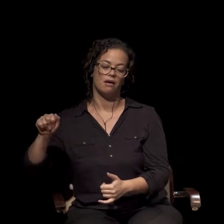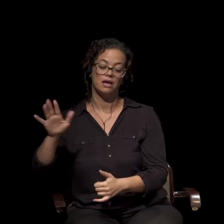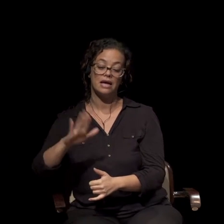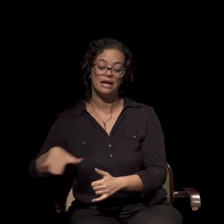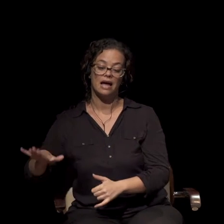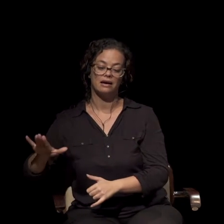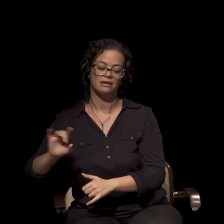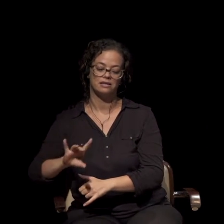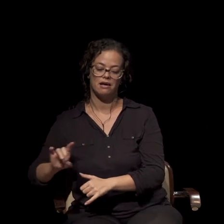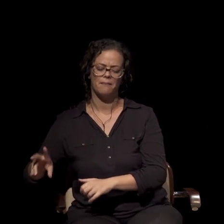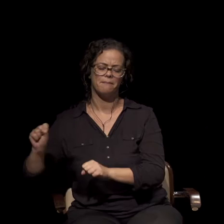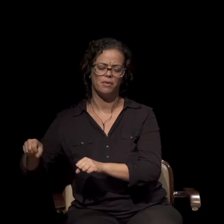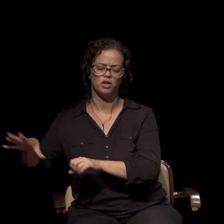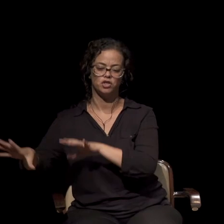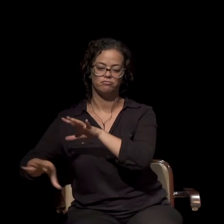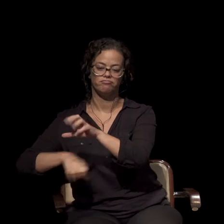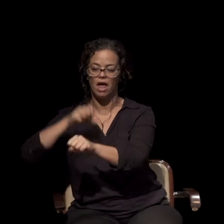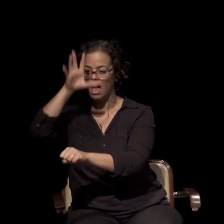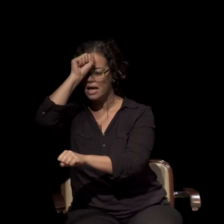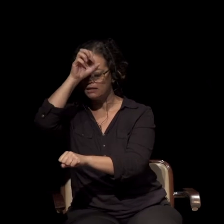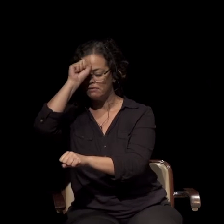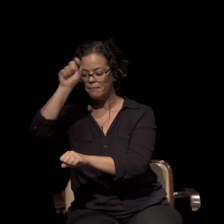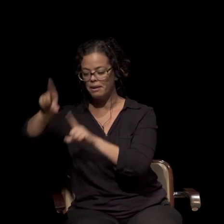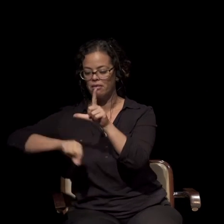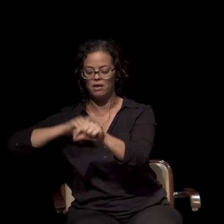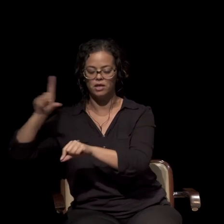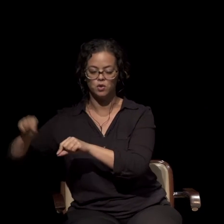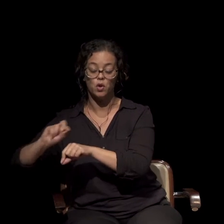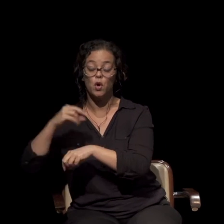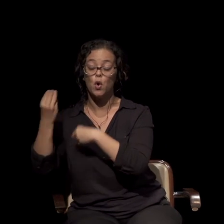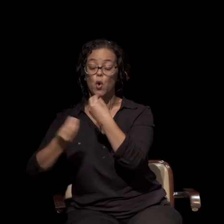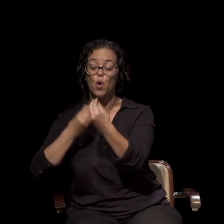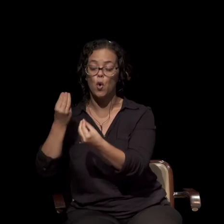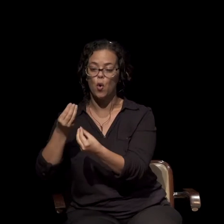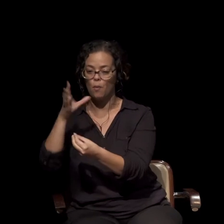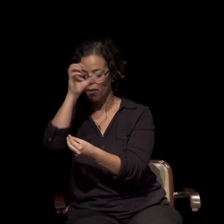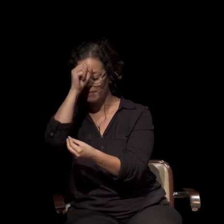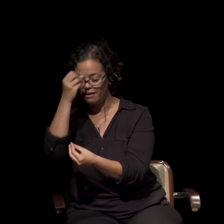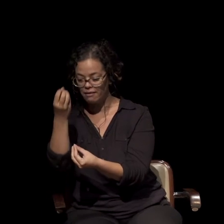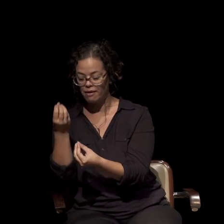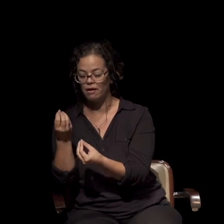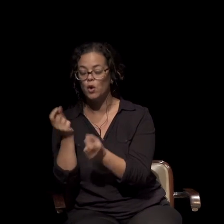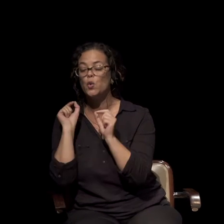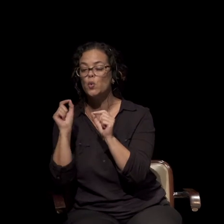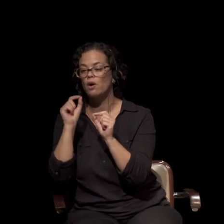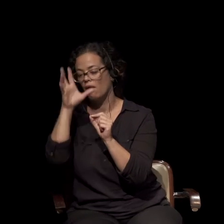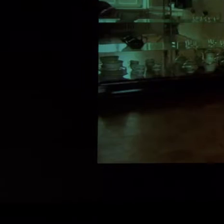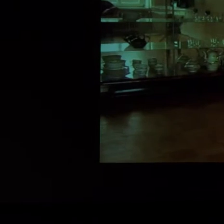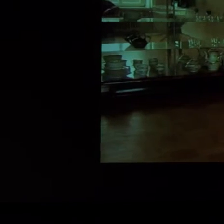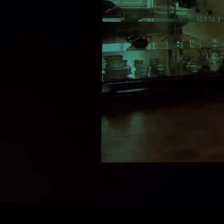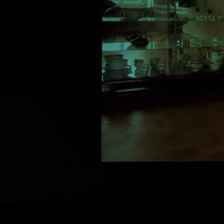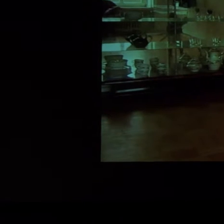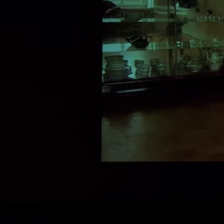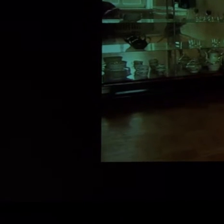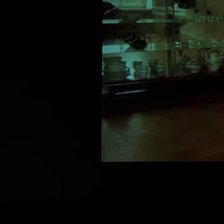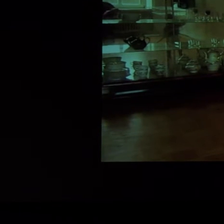learn and in which way they want to learn it and when they want to learn it. Part three.